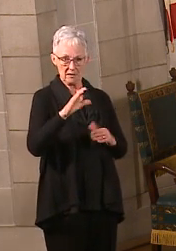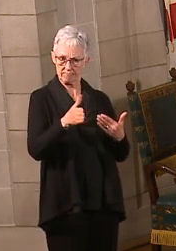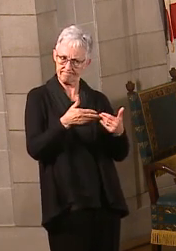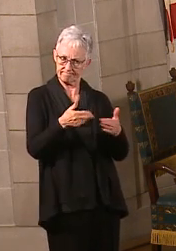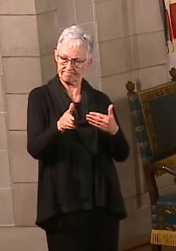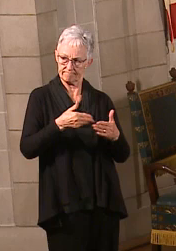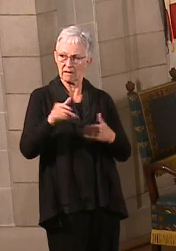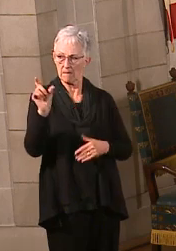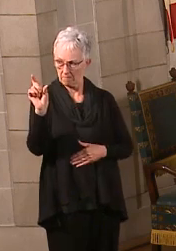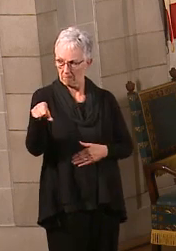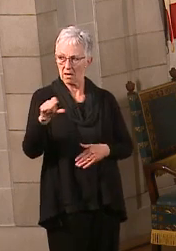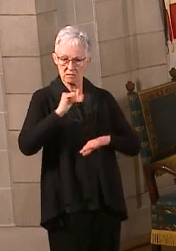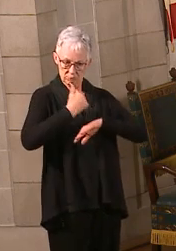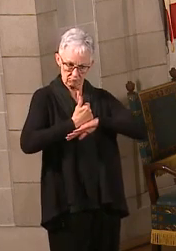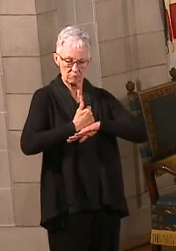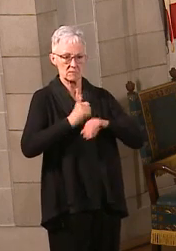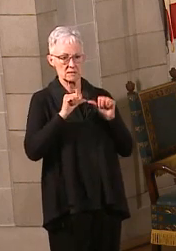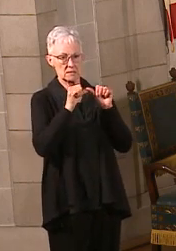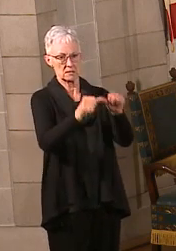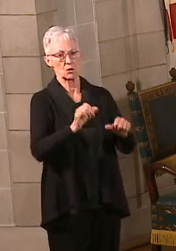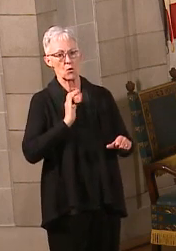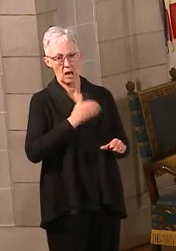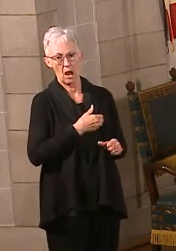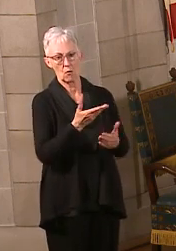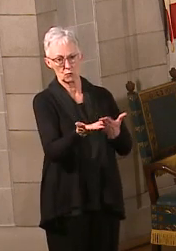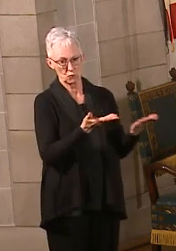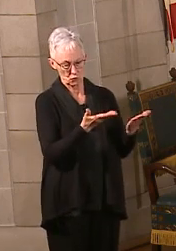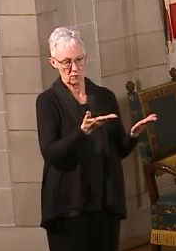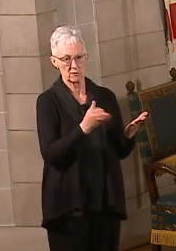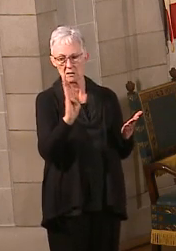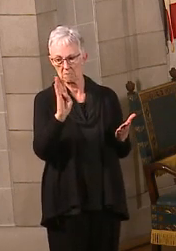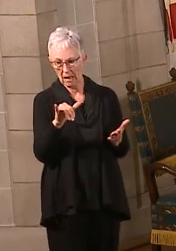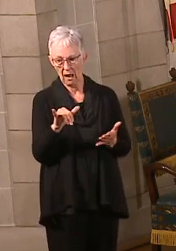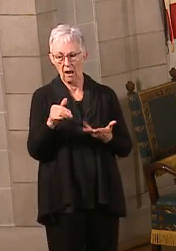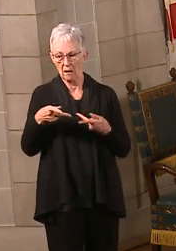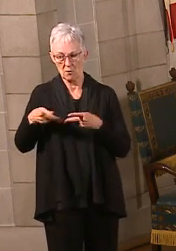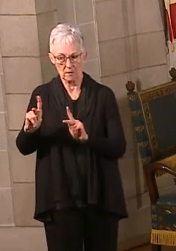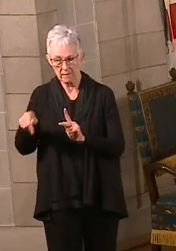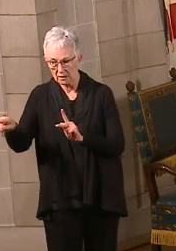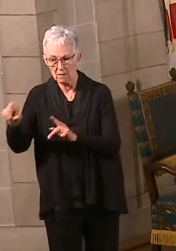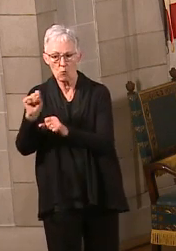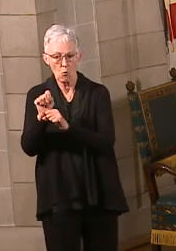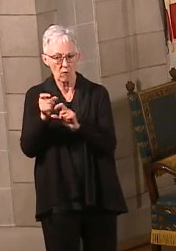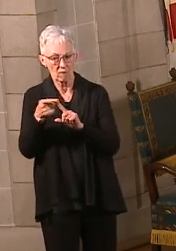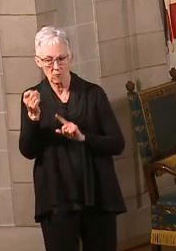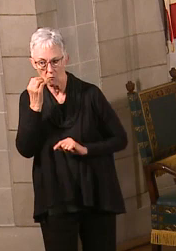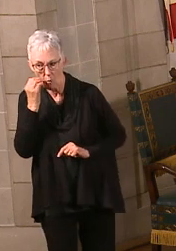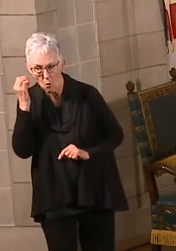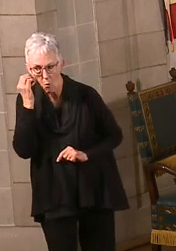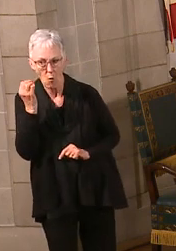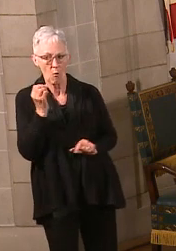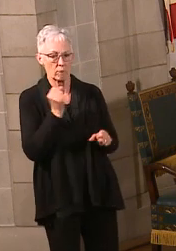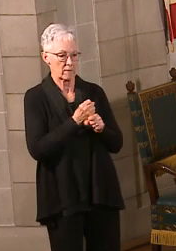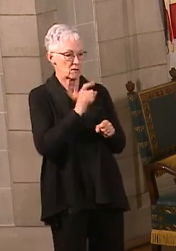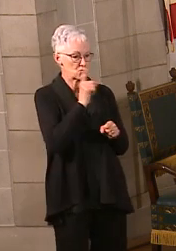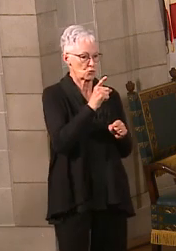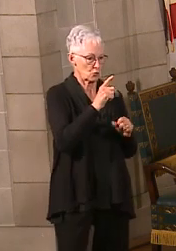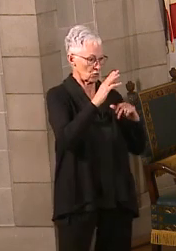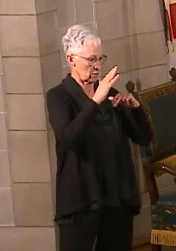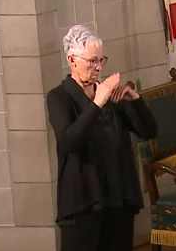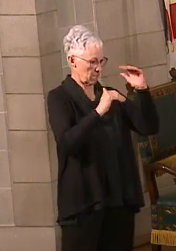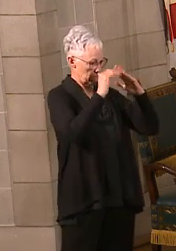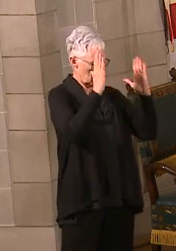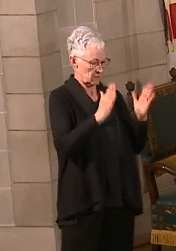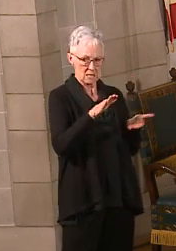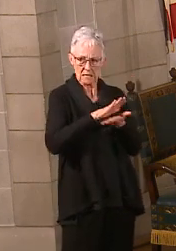through teleworking or if in the workplace, making sure we're doing more around sanitation and cleanliness, doing more around social distancing, keeping